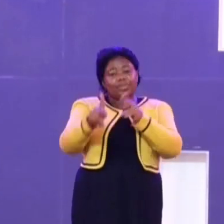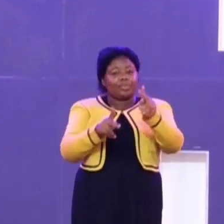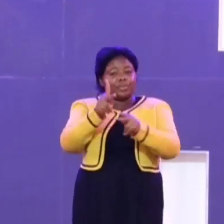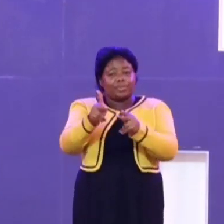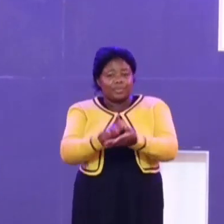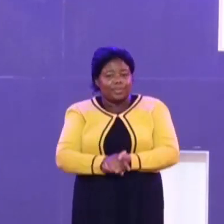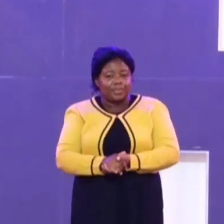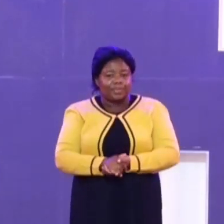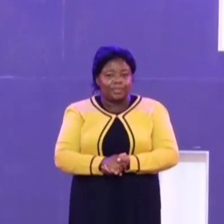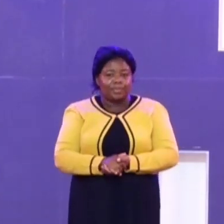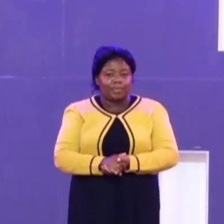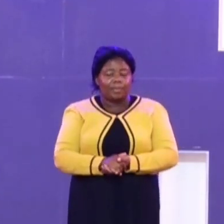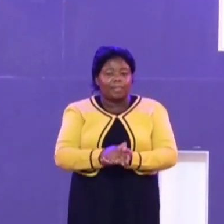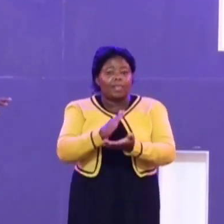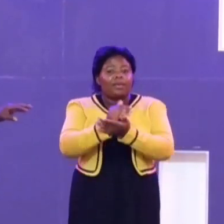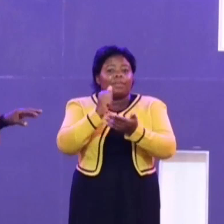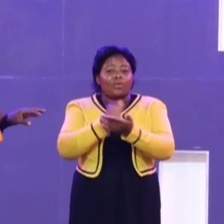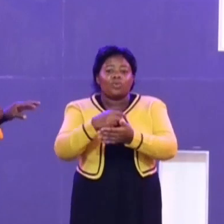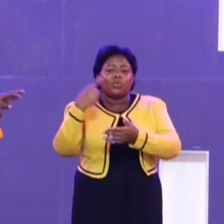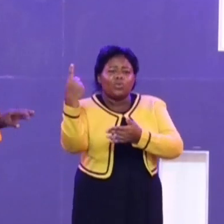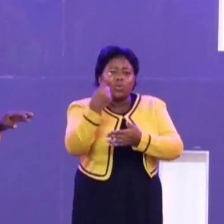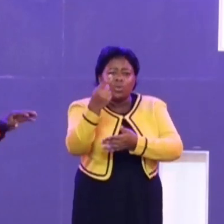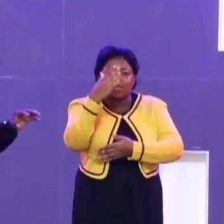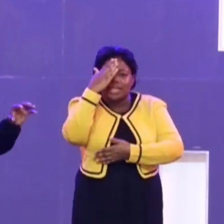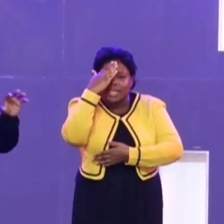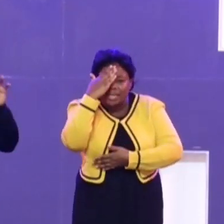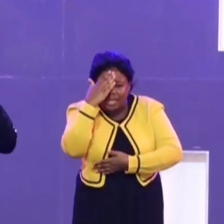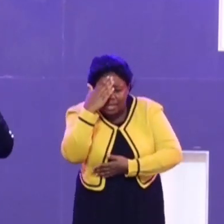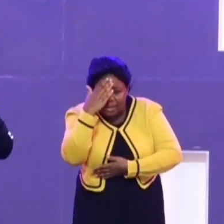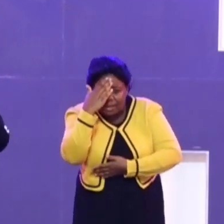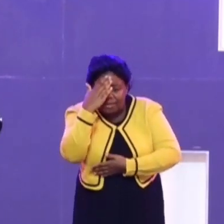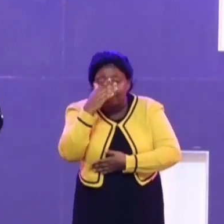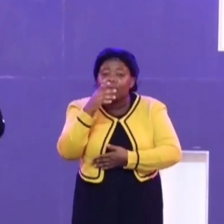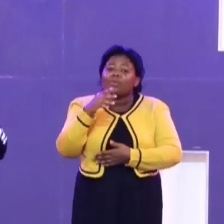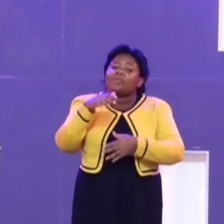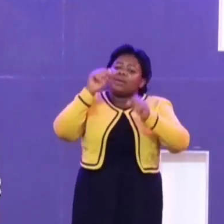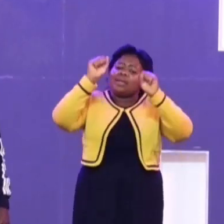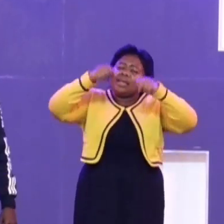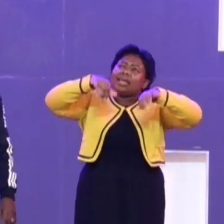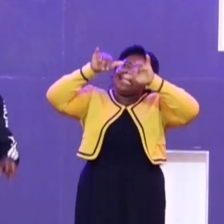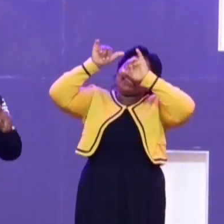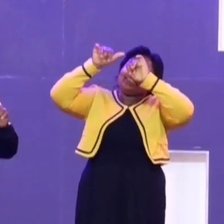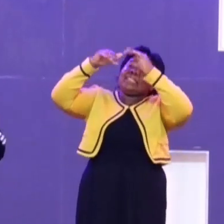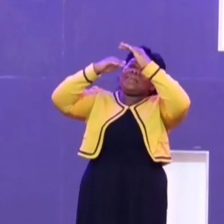Because only the humble ones are the ones that can maintain the higher levels.